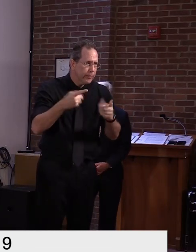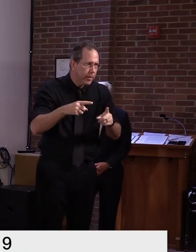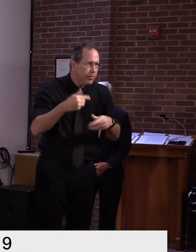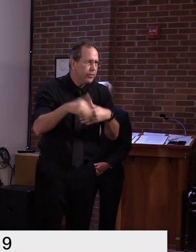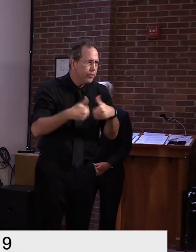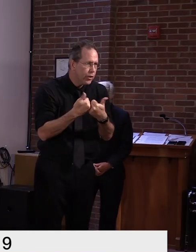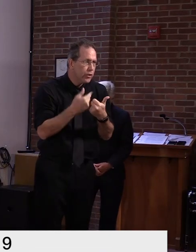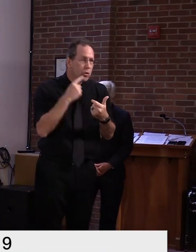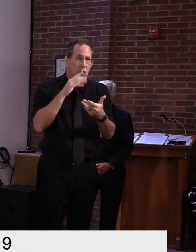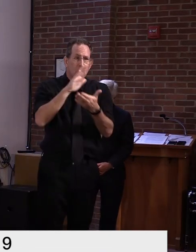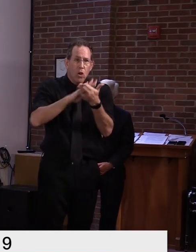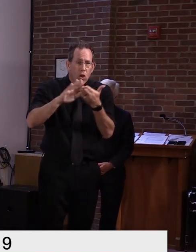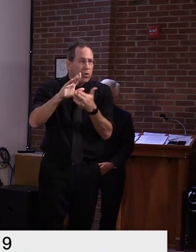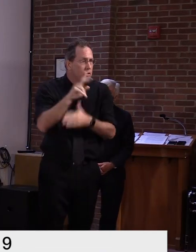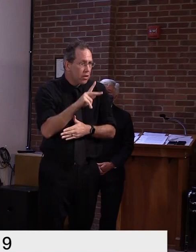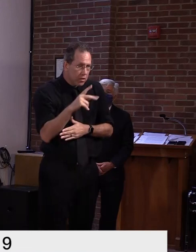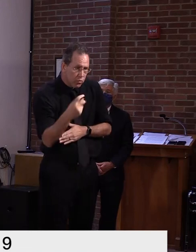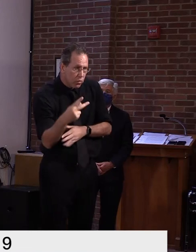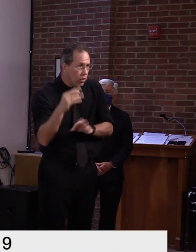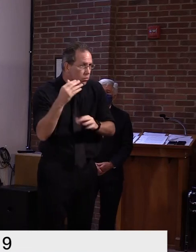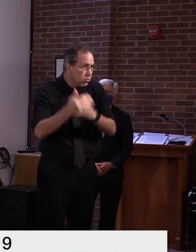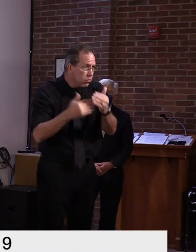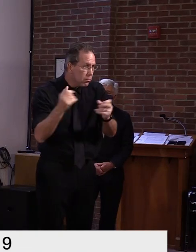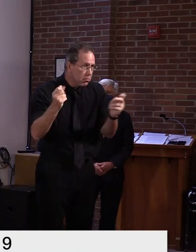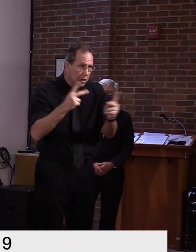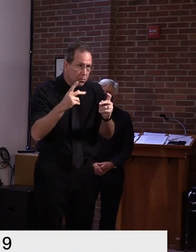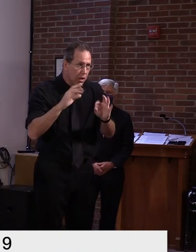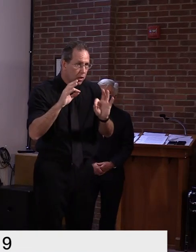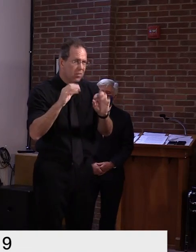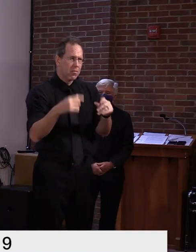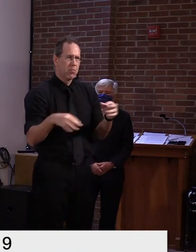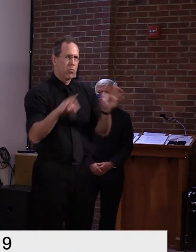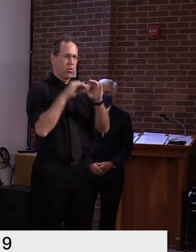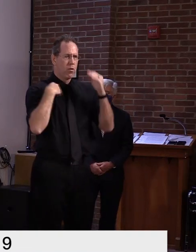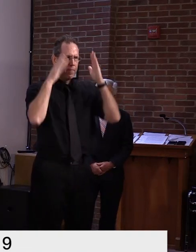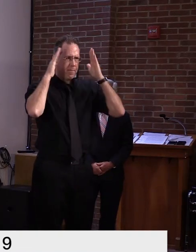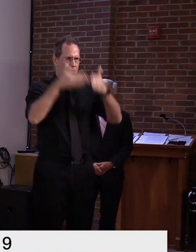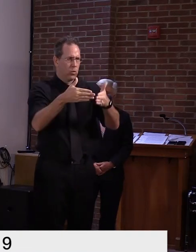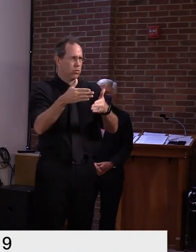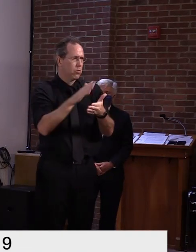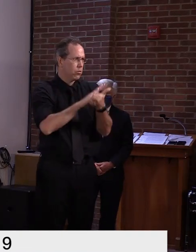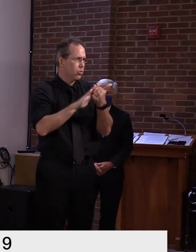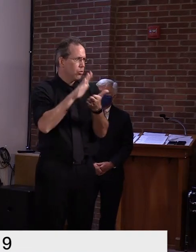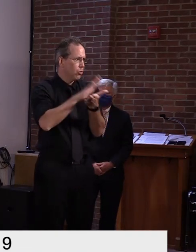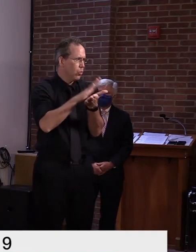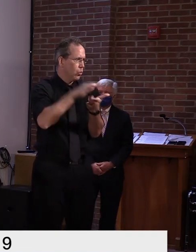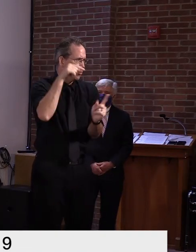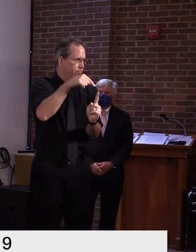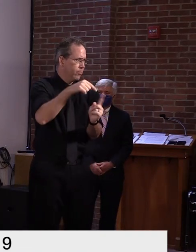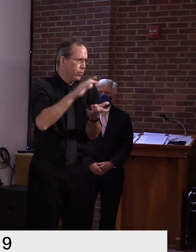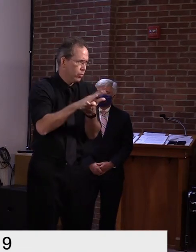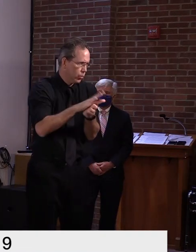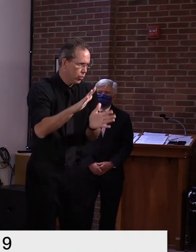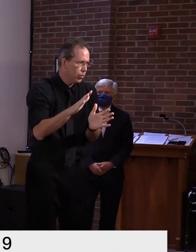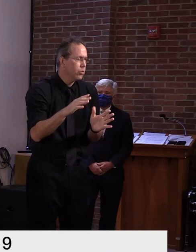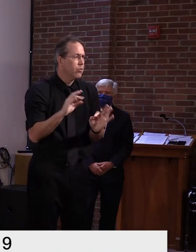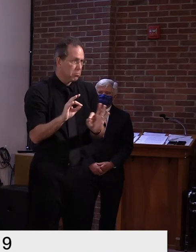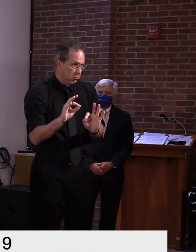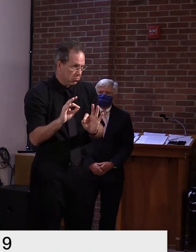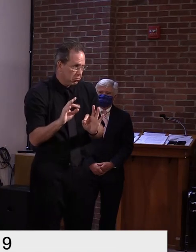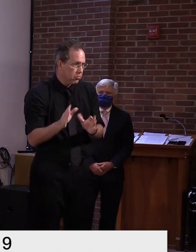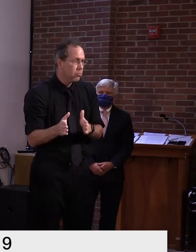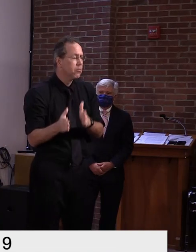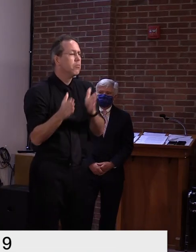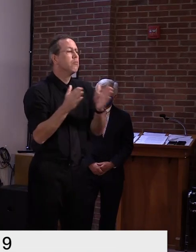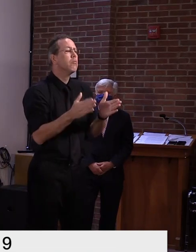time. After we get through those situations, after we get over the hump, I would believe that we